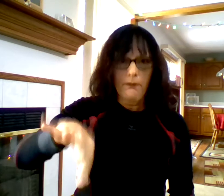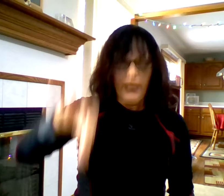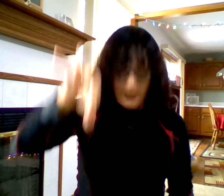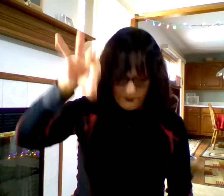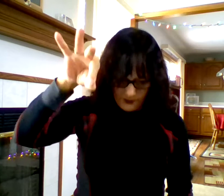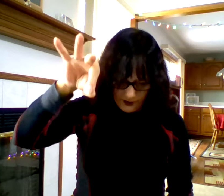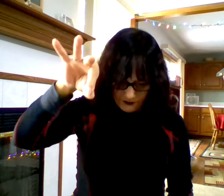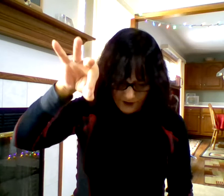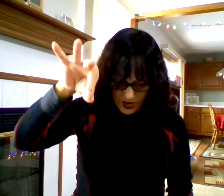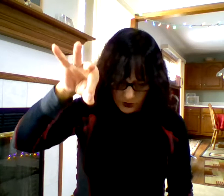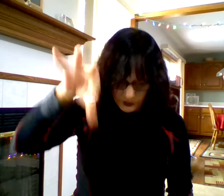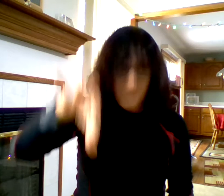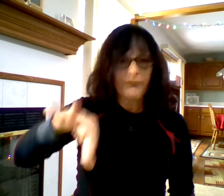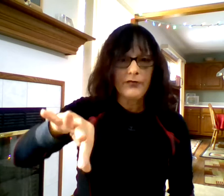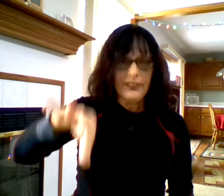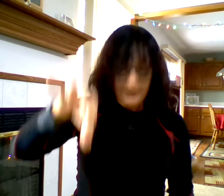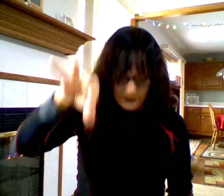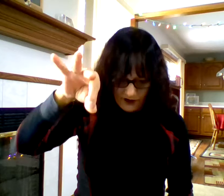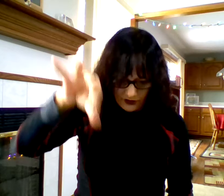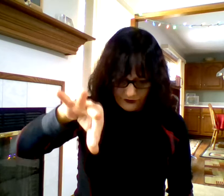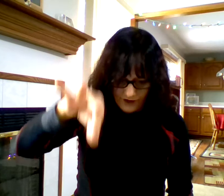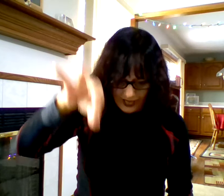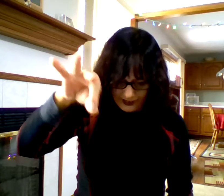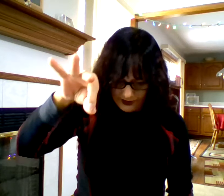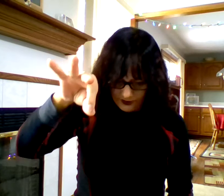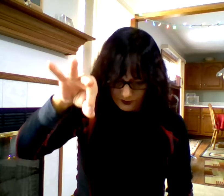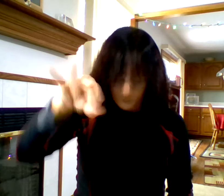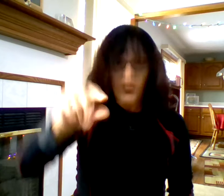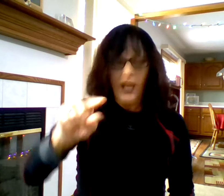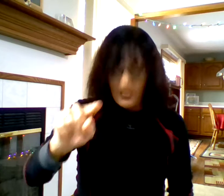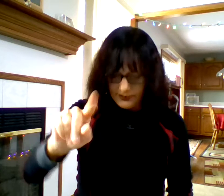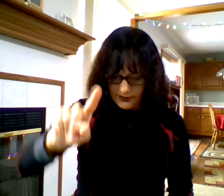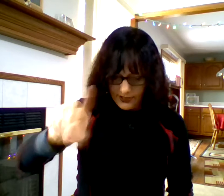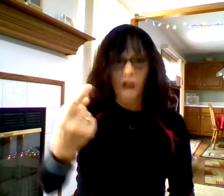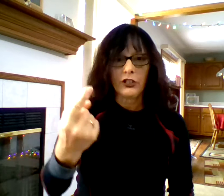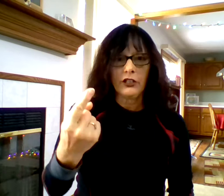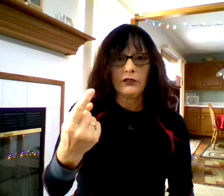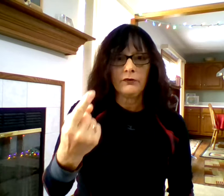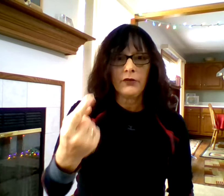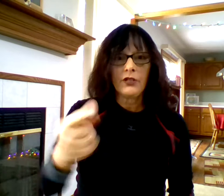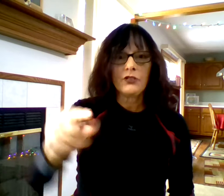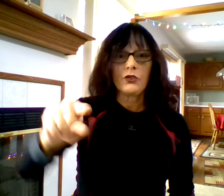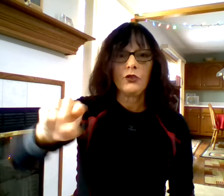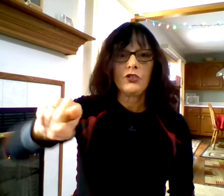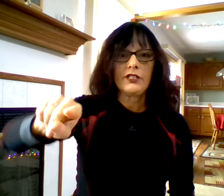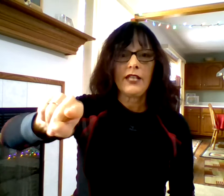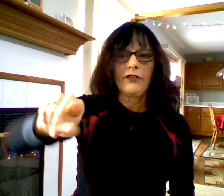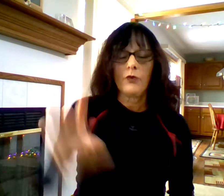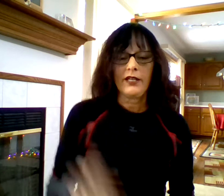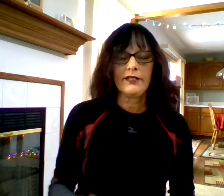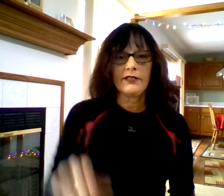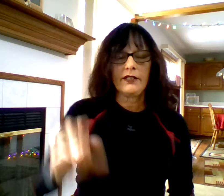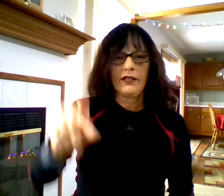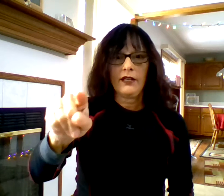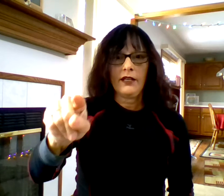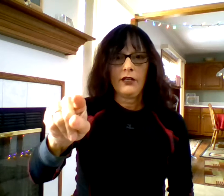pickup. Found, discover, find. $1, so you just take the wrist, you